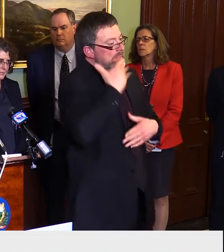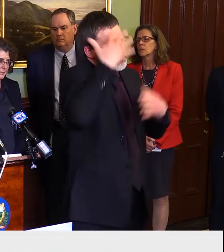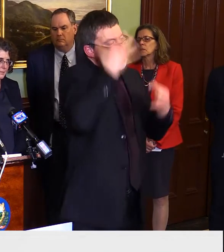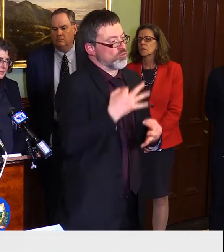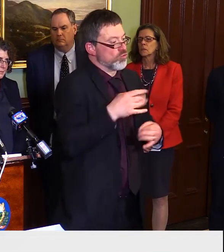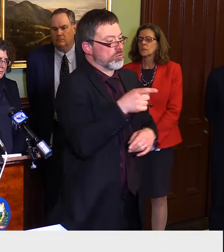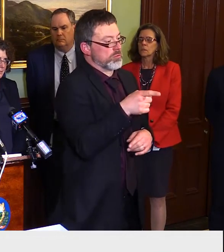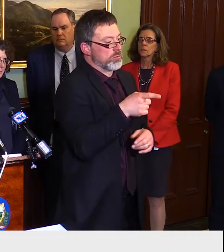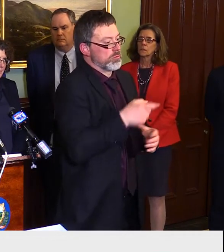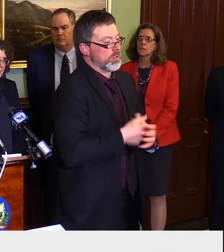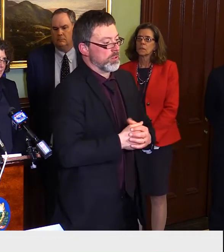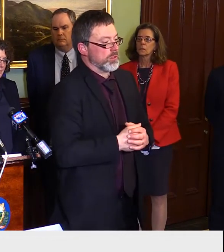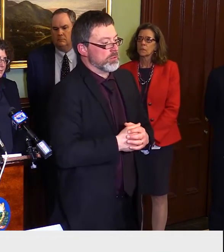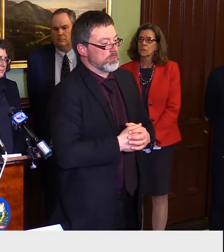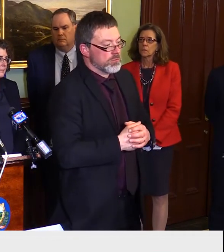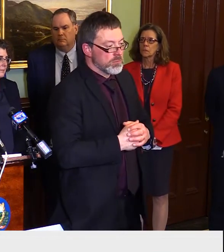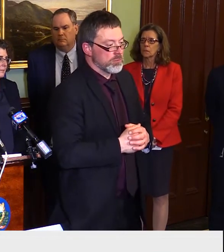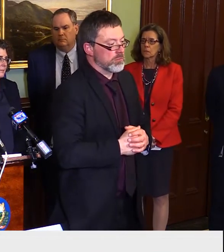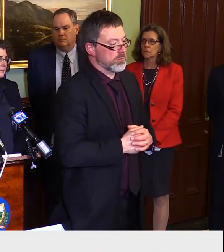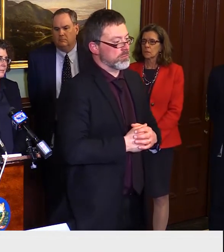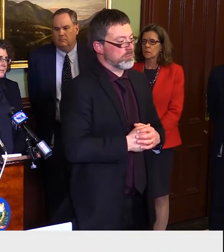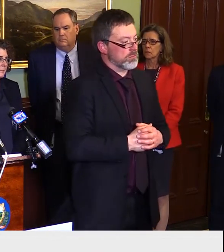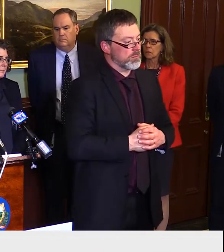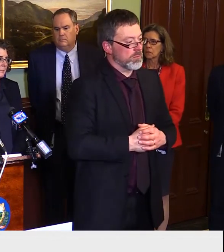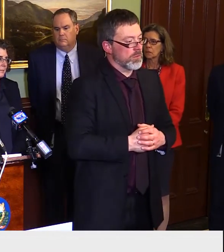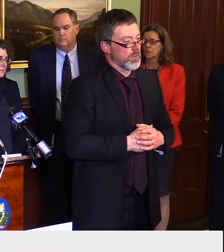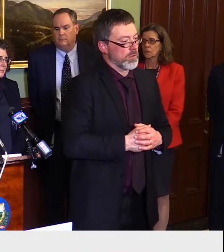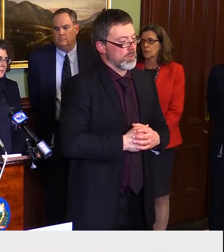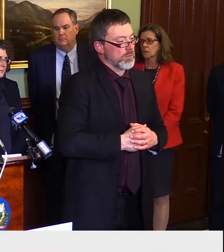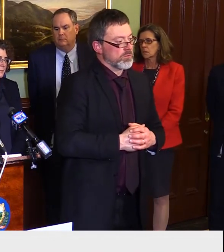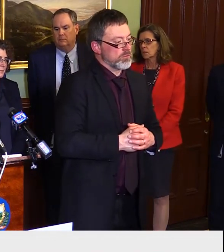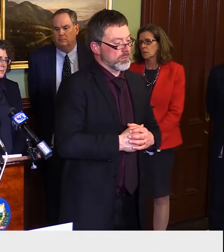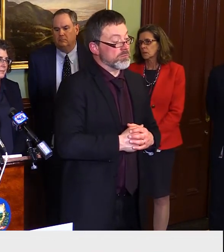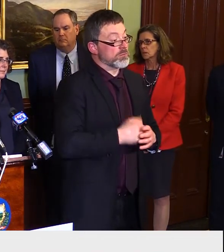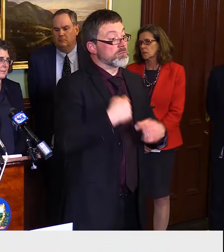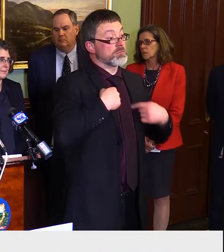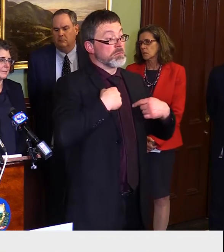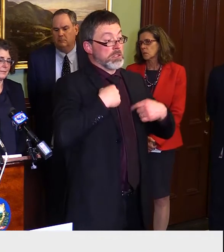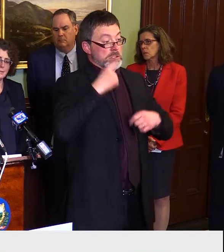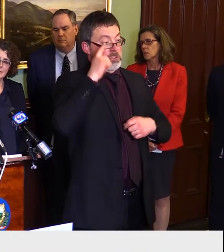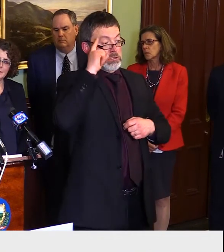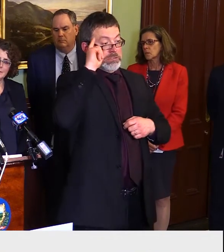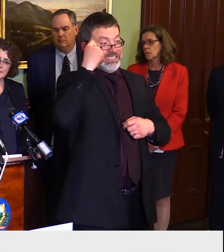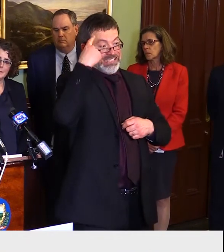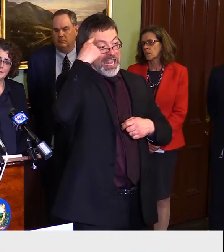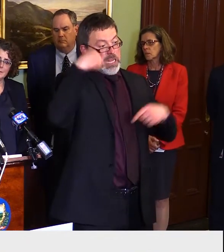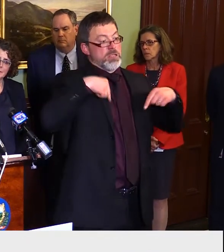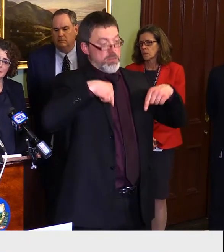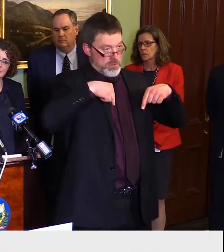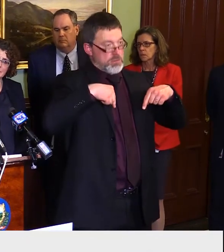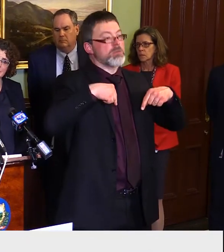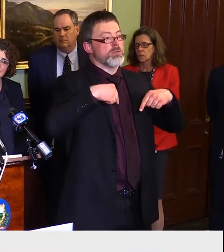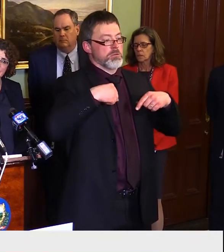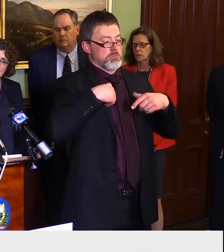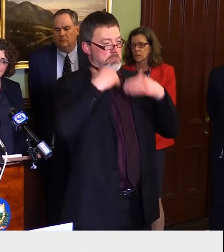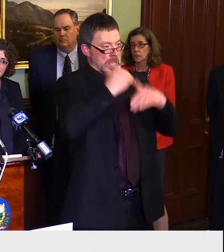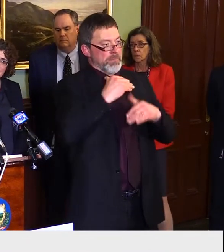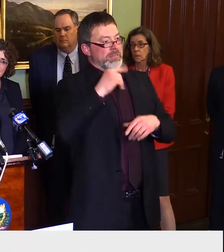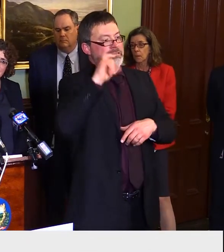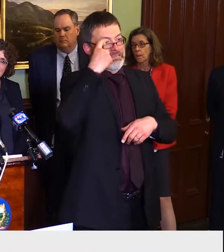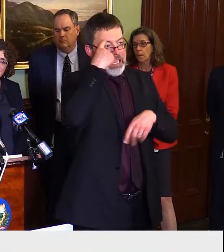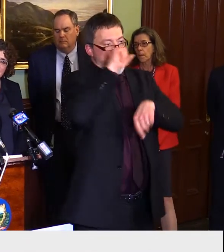well. There are some states who don't have any cases that we know of, and many that have had outbreaks.